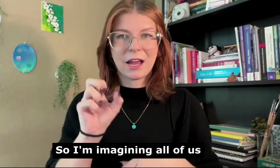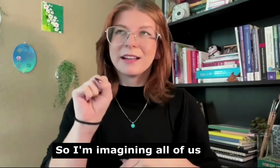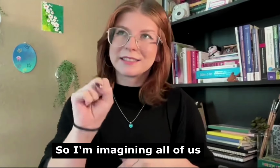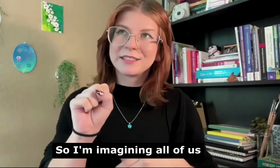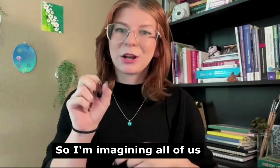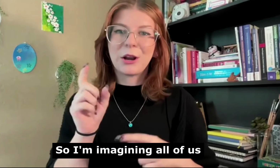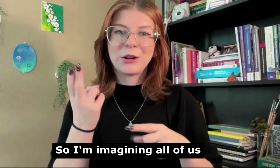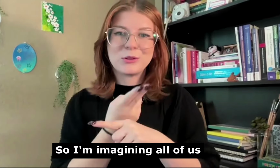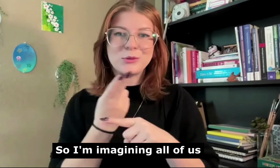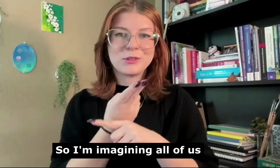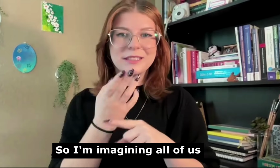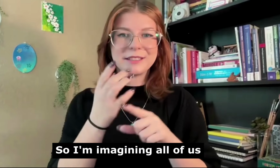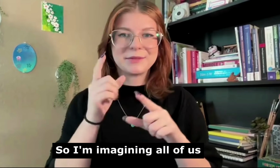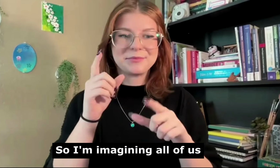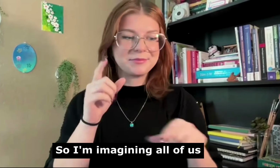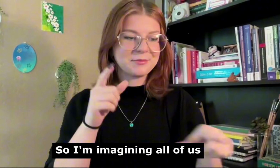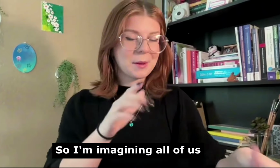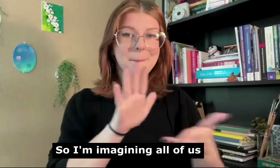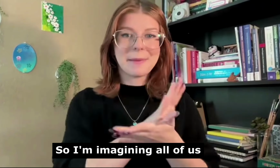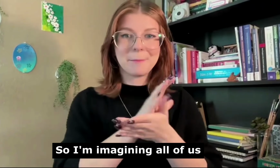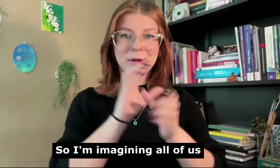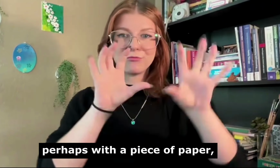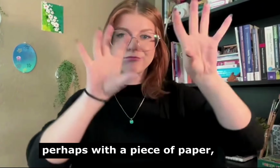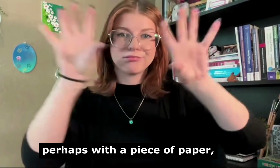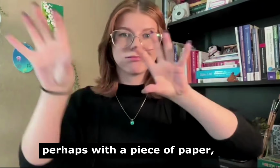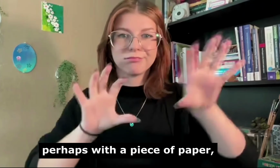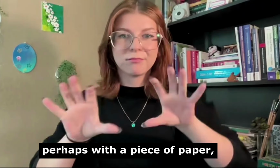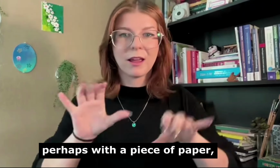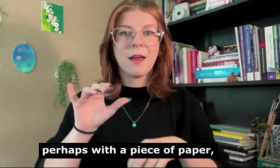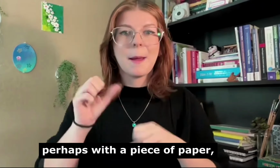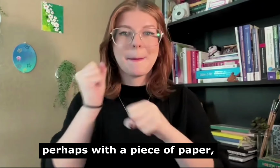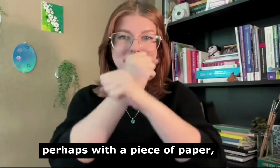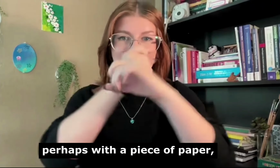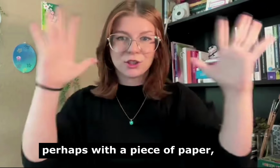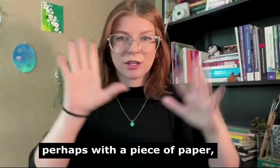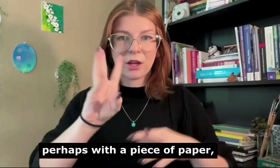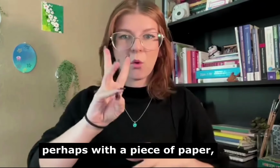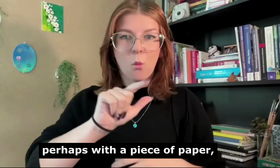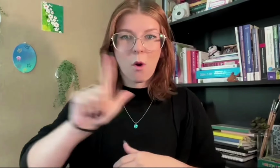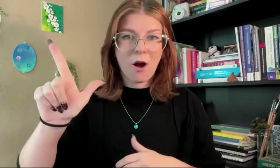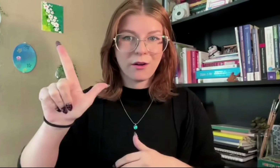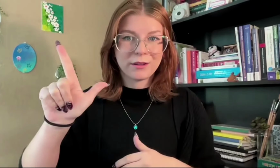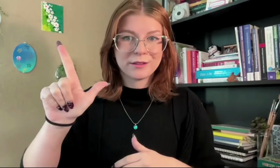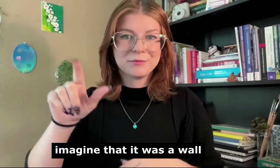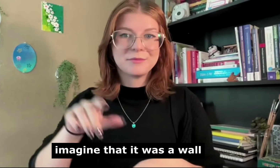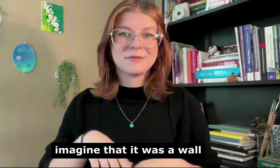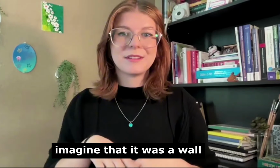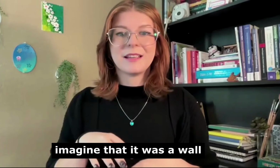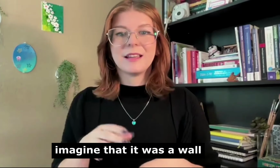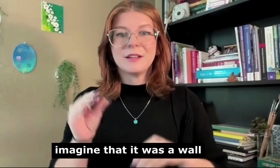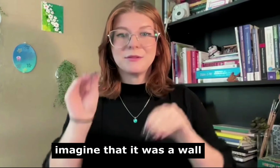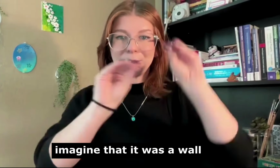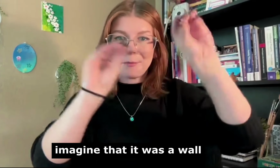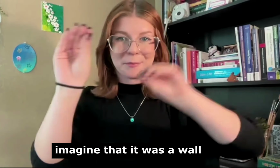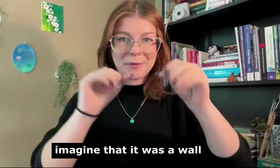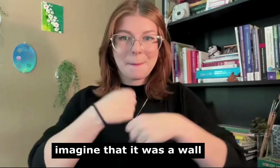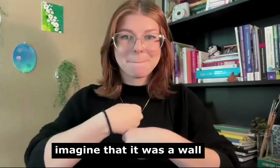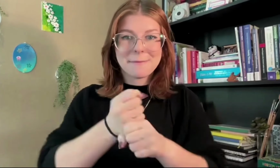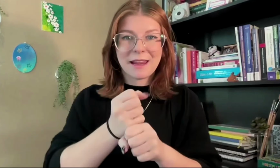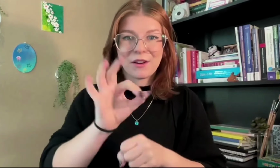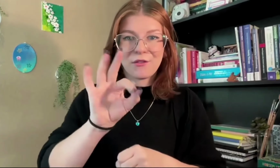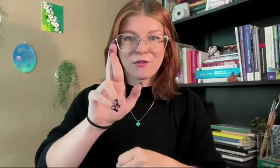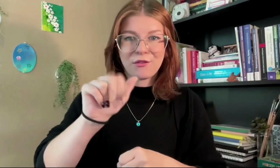I'm imagining all of us, perhaps with a piece of paper, imagine that it was a